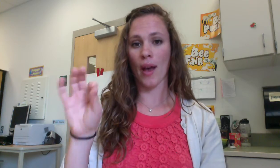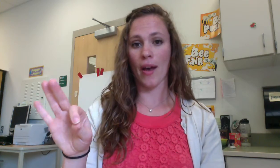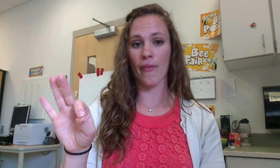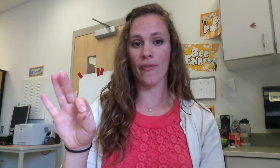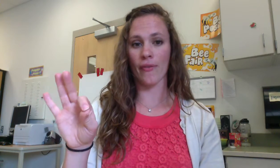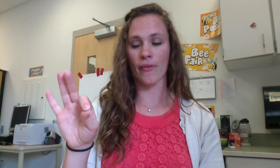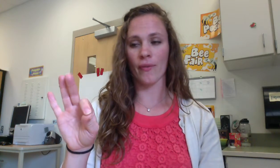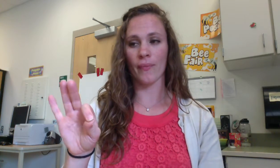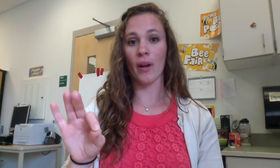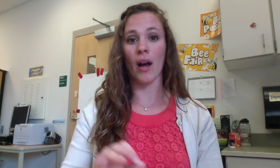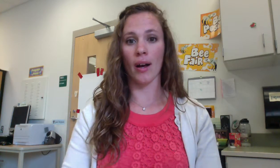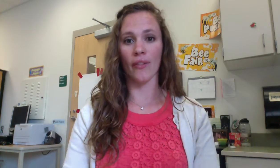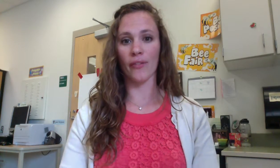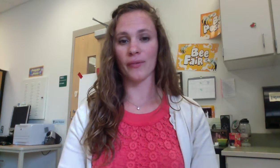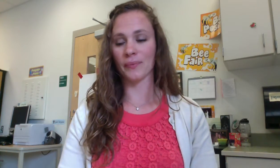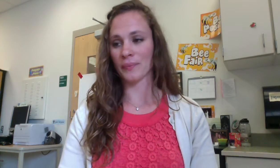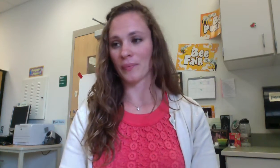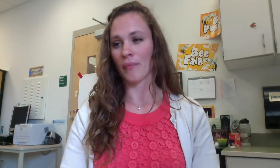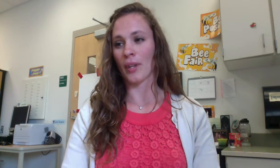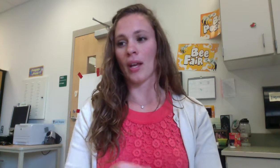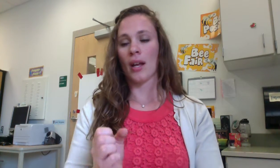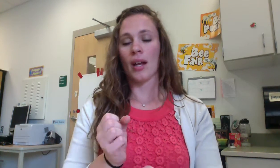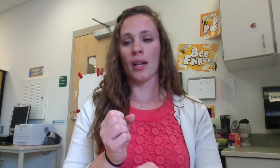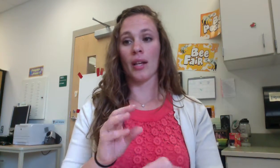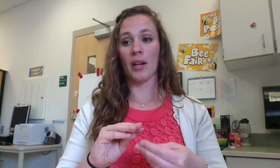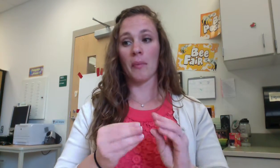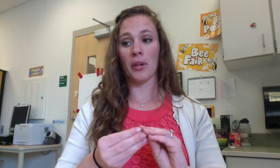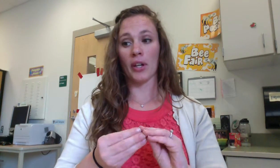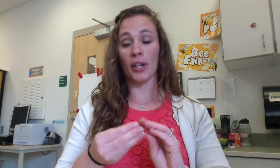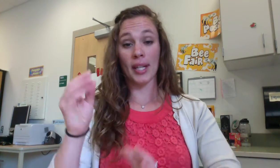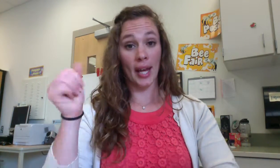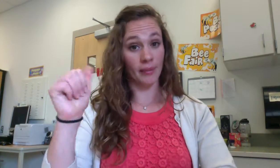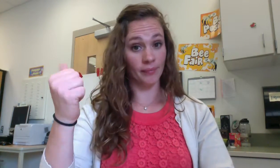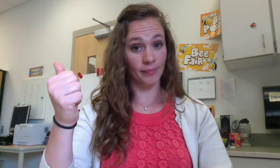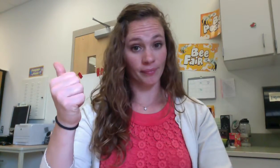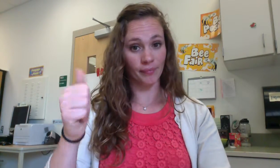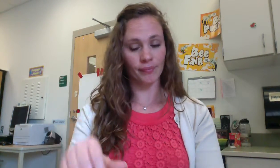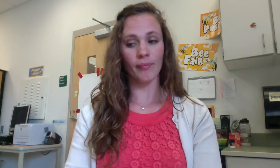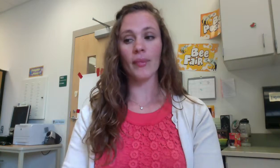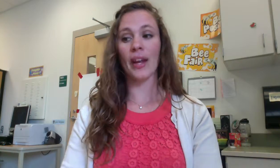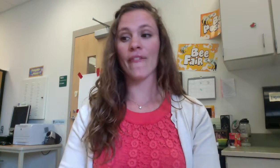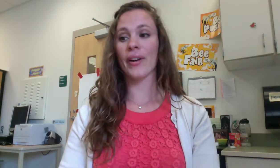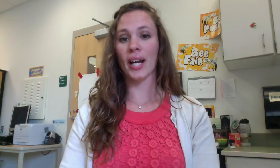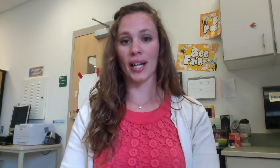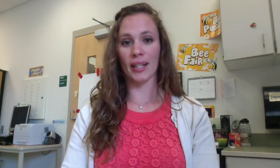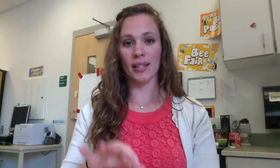O-F, of. Number 10, find,